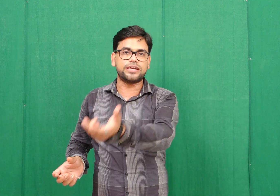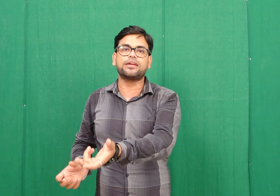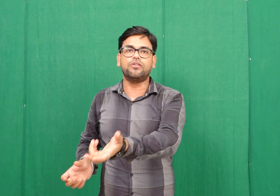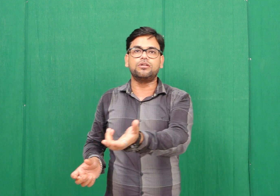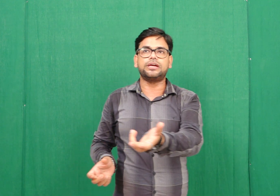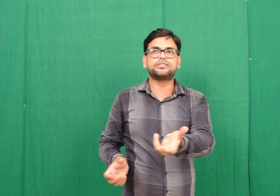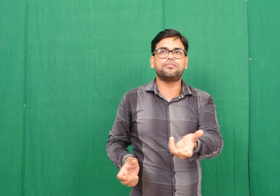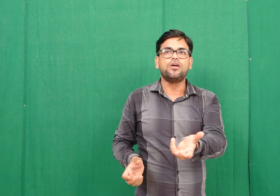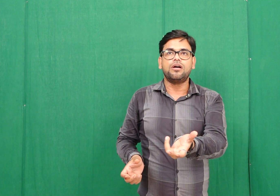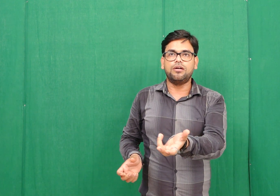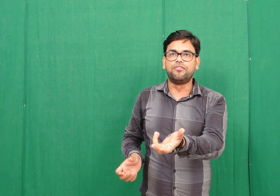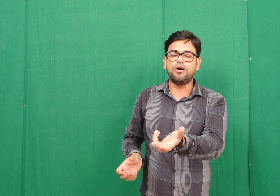tank, there is a flow of